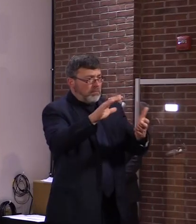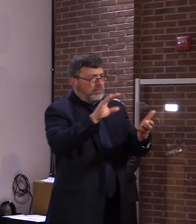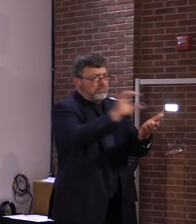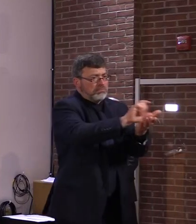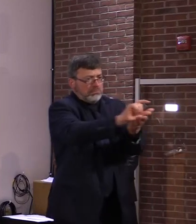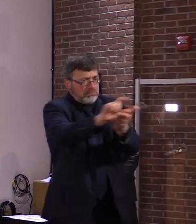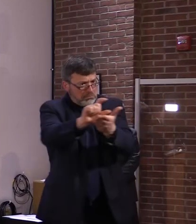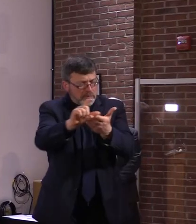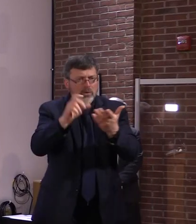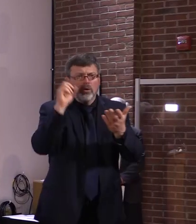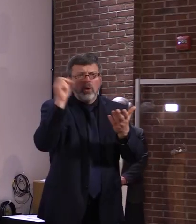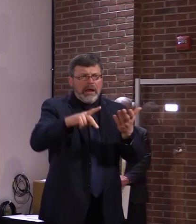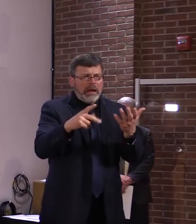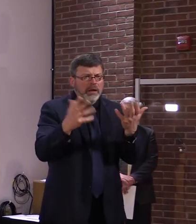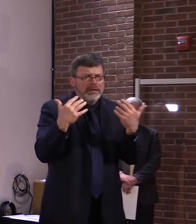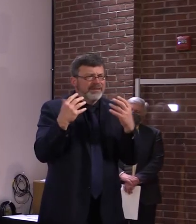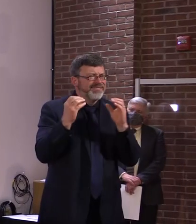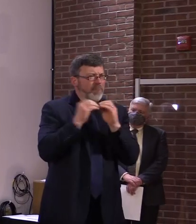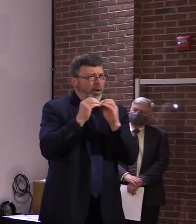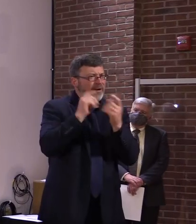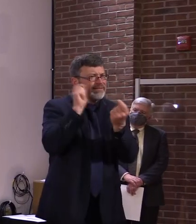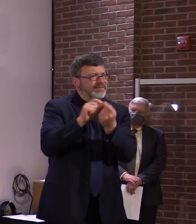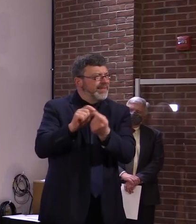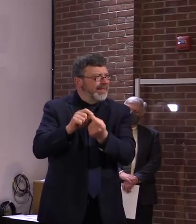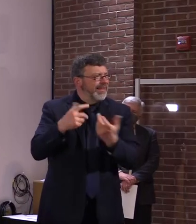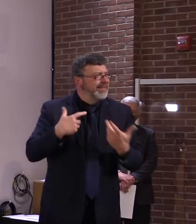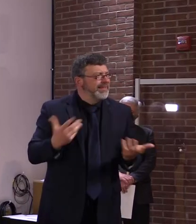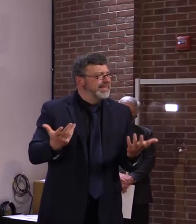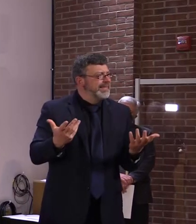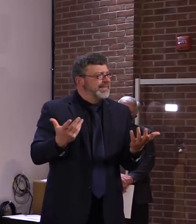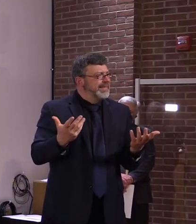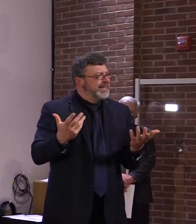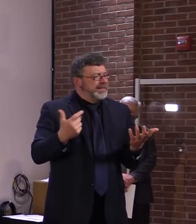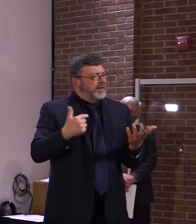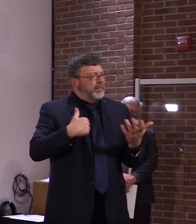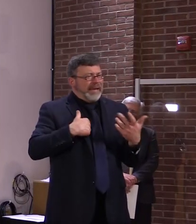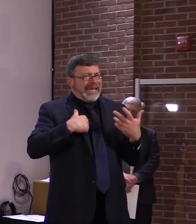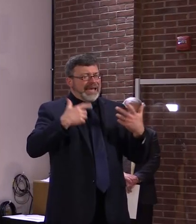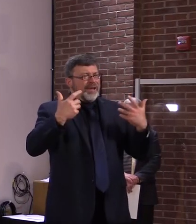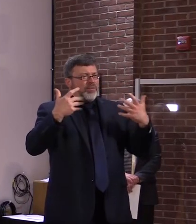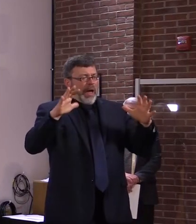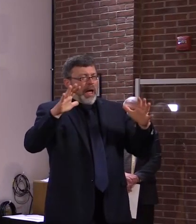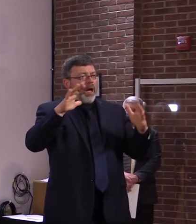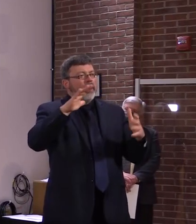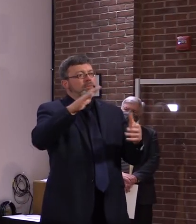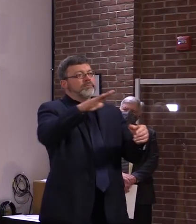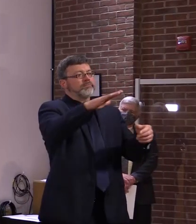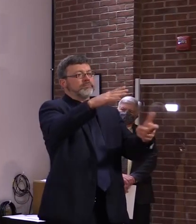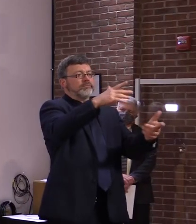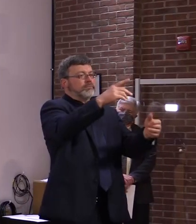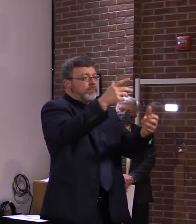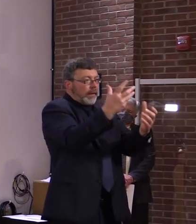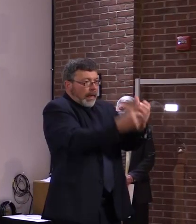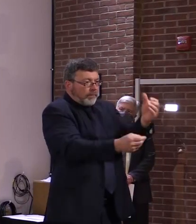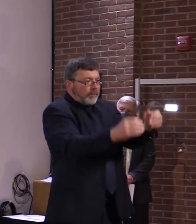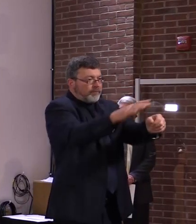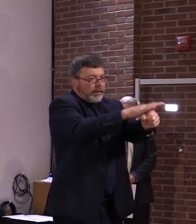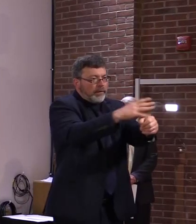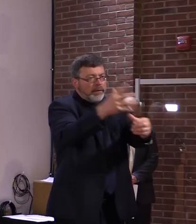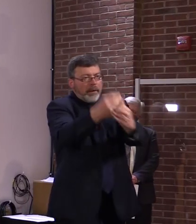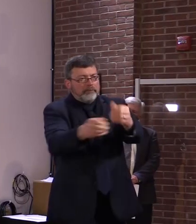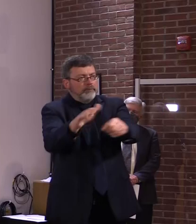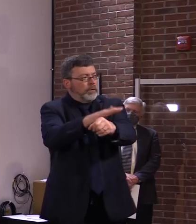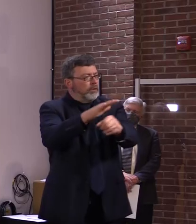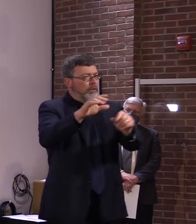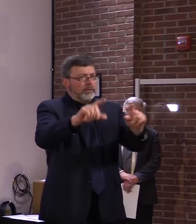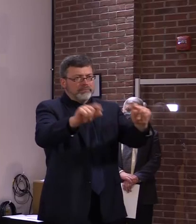more tangible. I think it needs to be transformative. I think this is our opportunity to do something big, and that we can look back